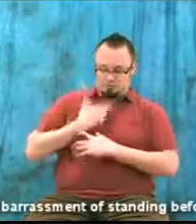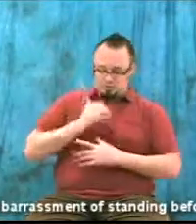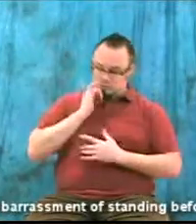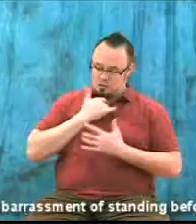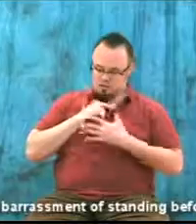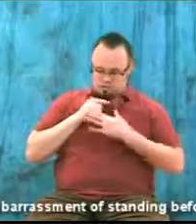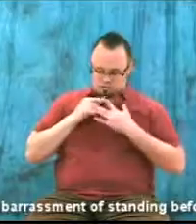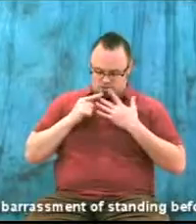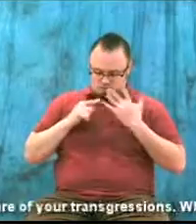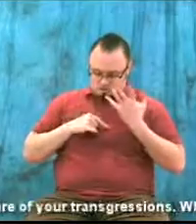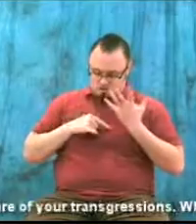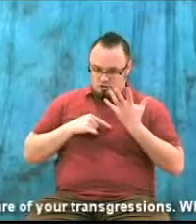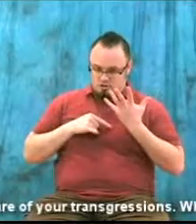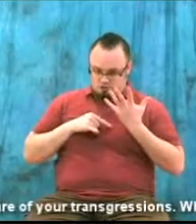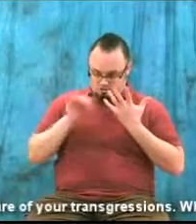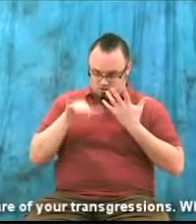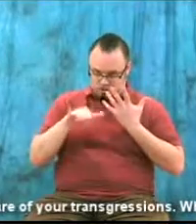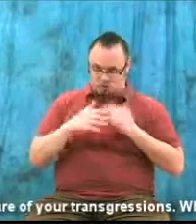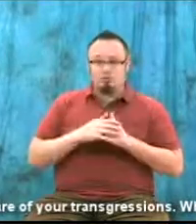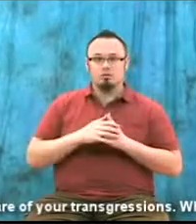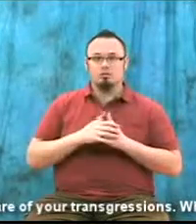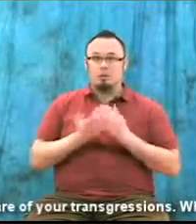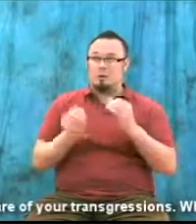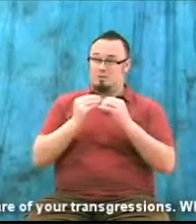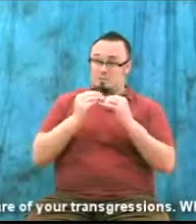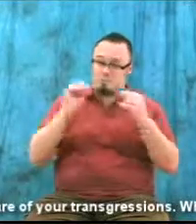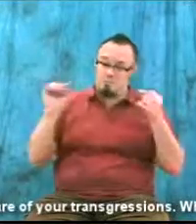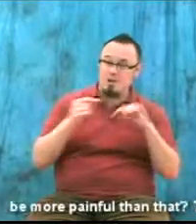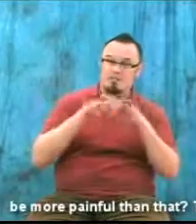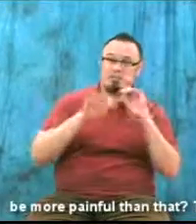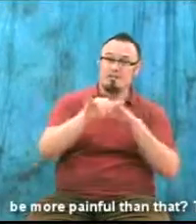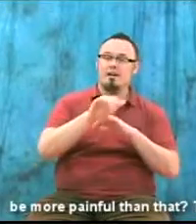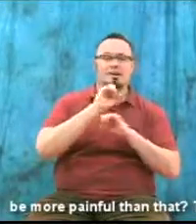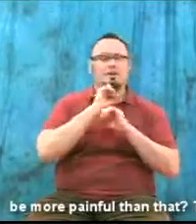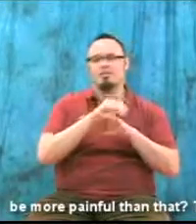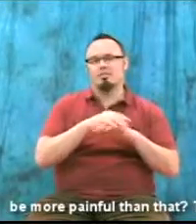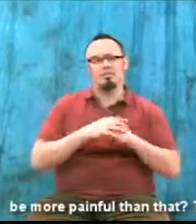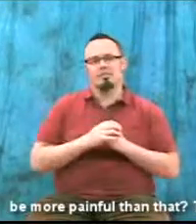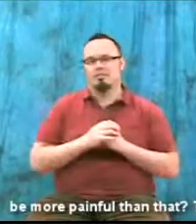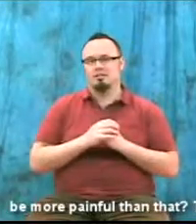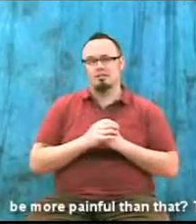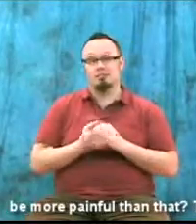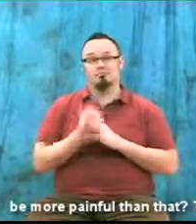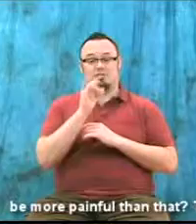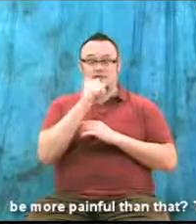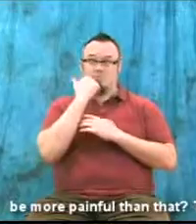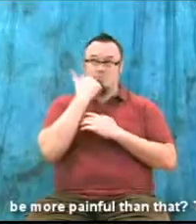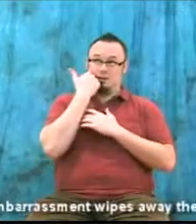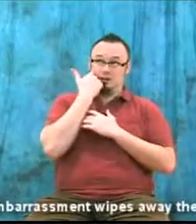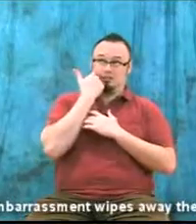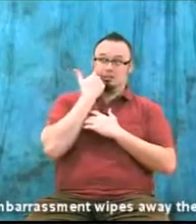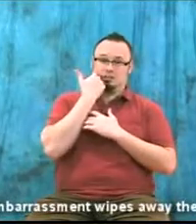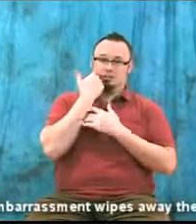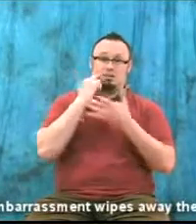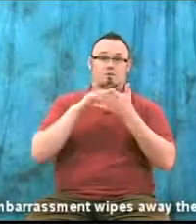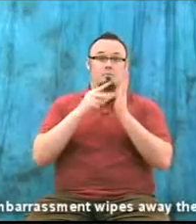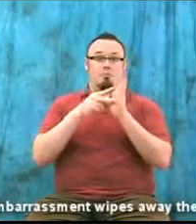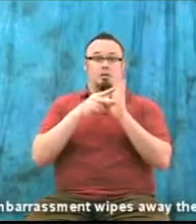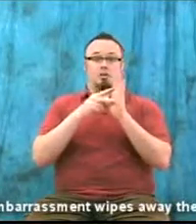transgressions. What could be more painful than that? This embarrassment wipes away the